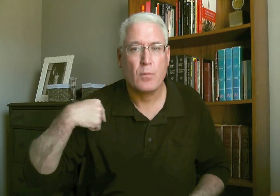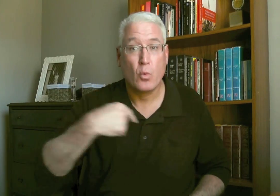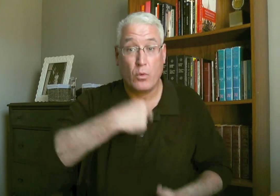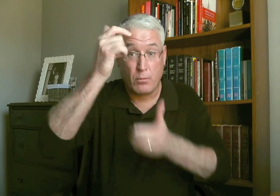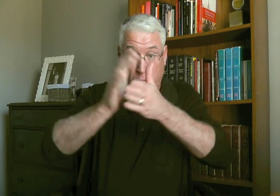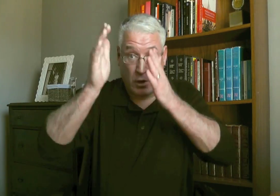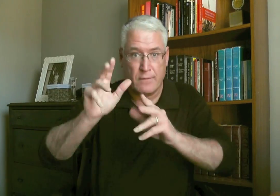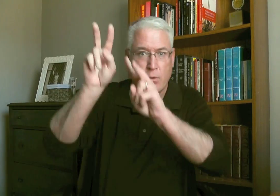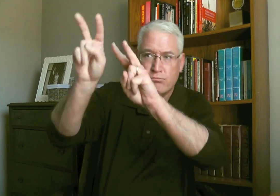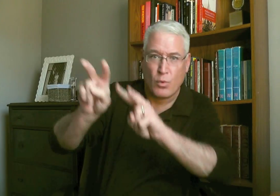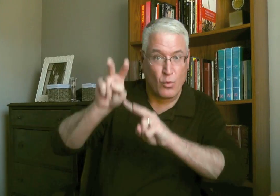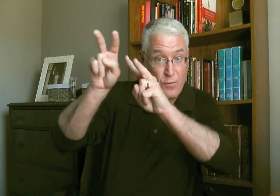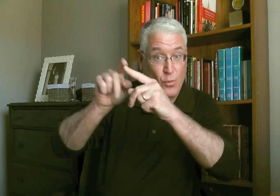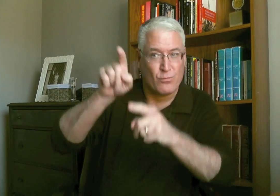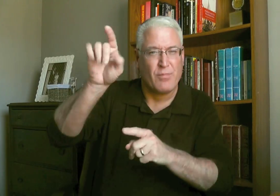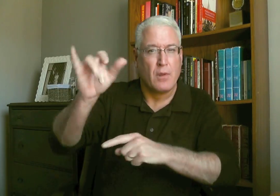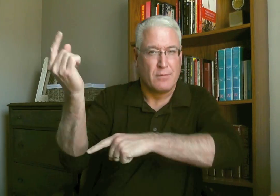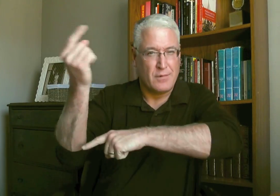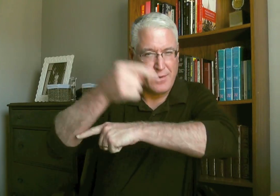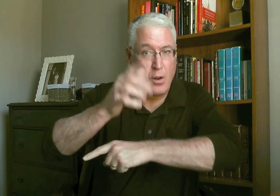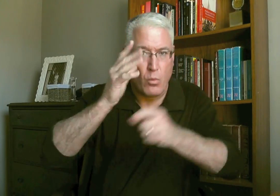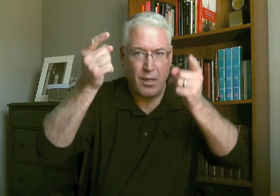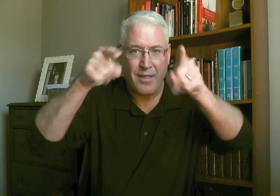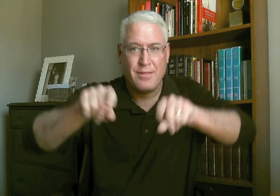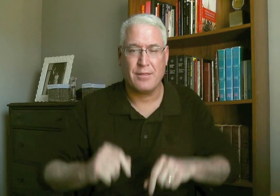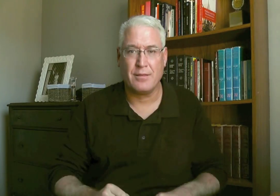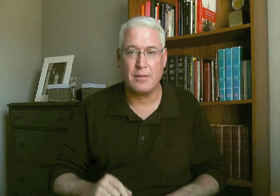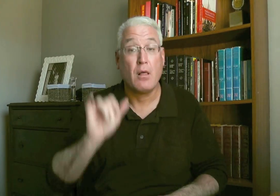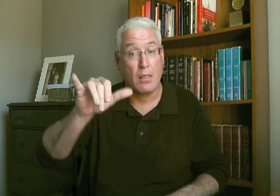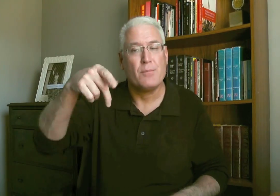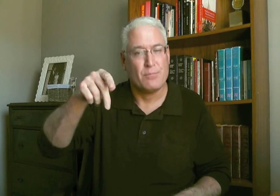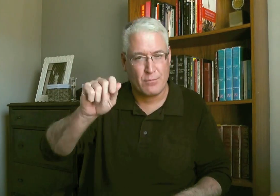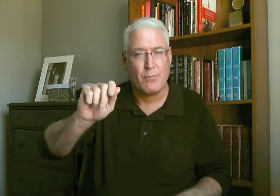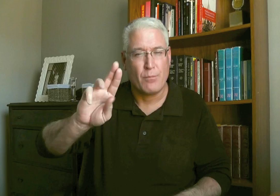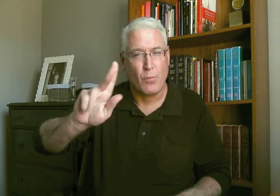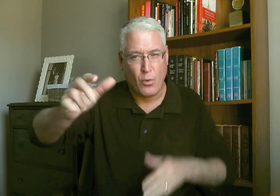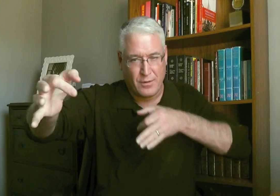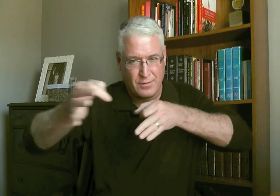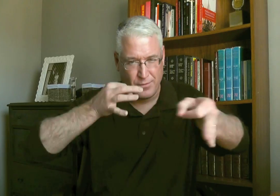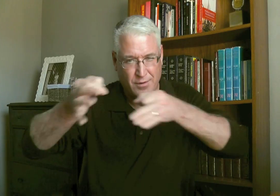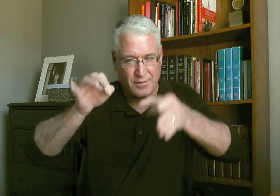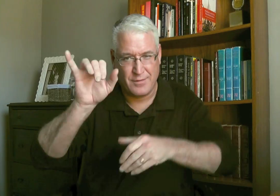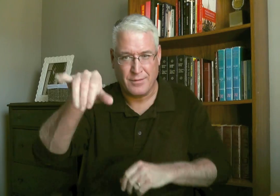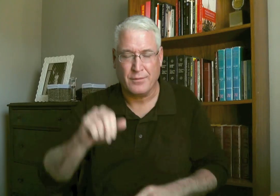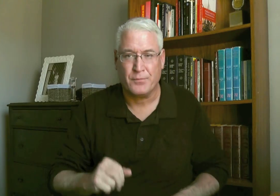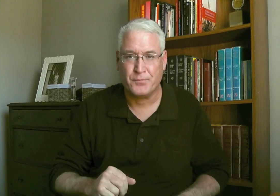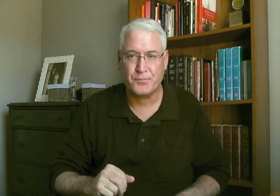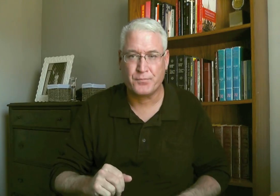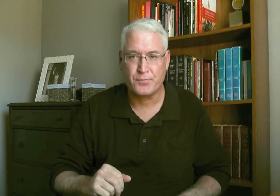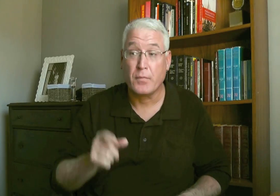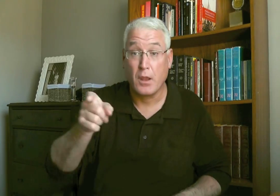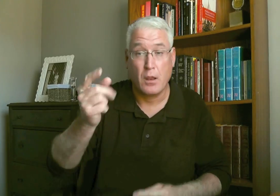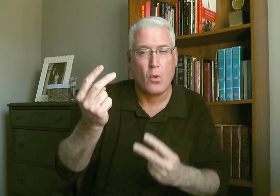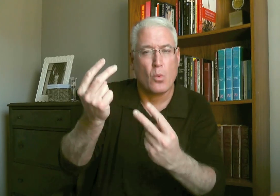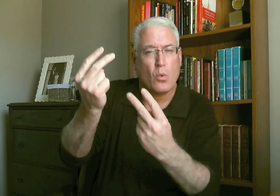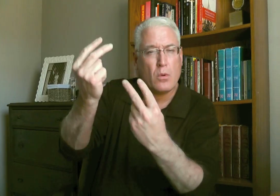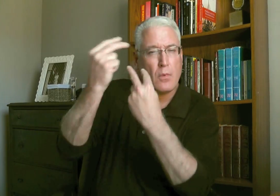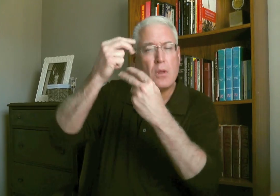glory, the same as believers look forward to that day when it will happen. Paul was explaining about that, and he